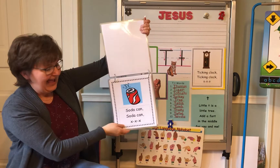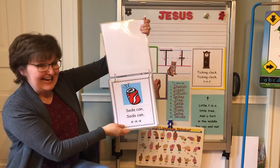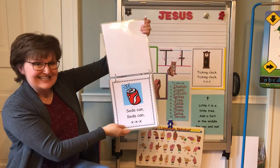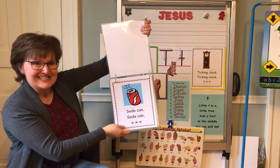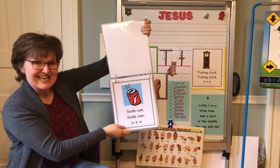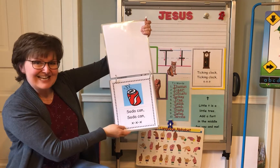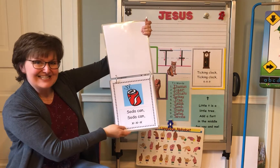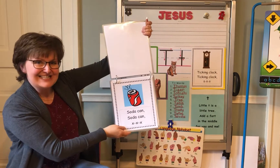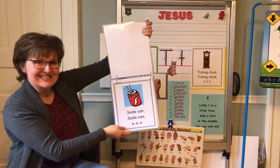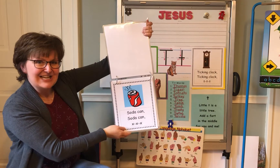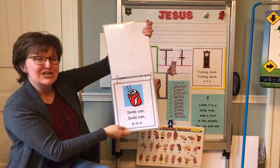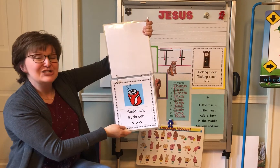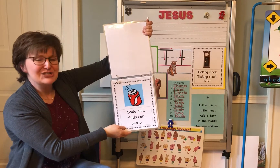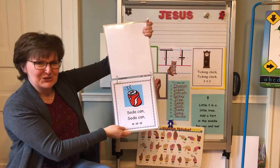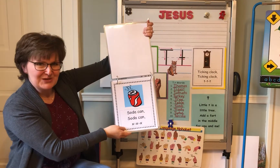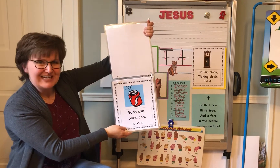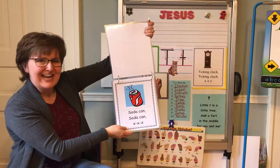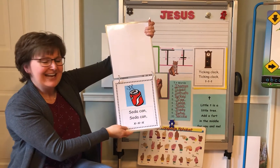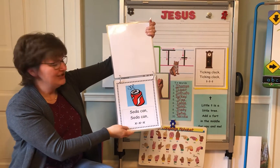X says, soda can,